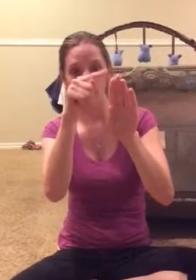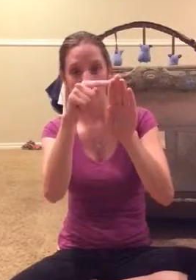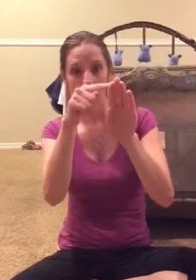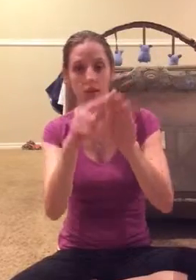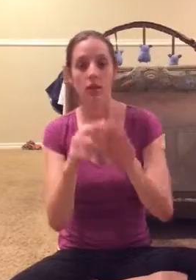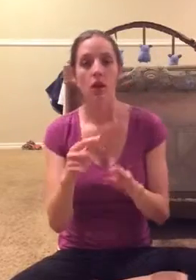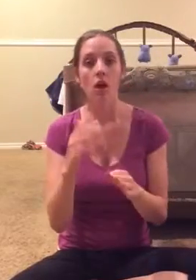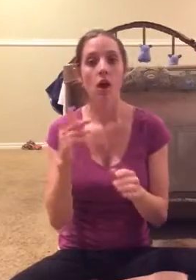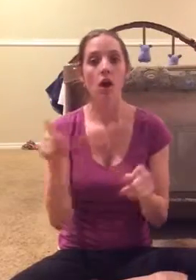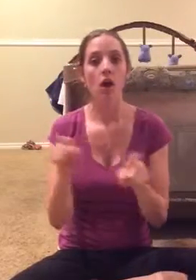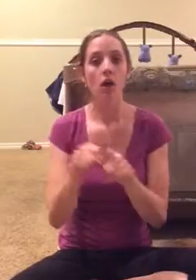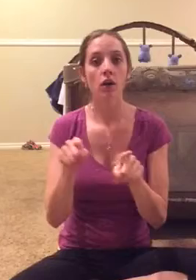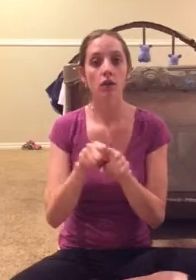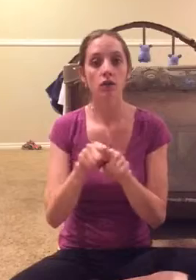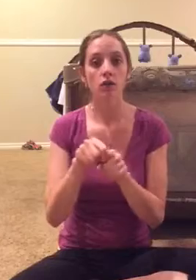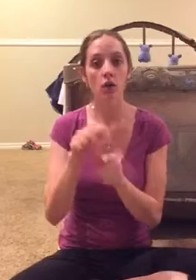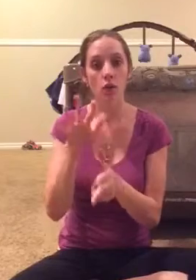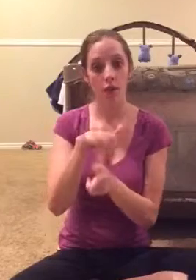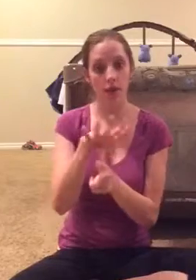the search along with local boat owners.